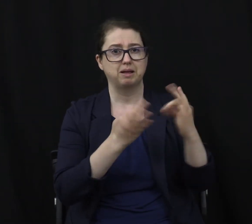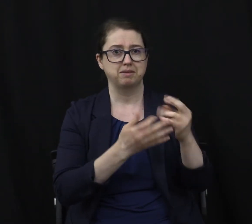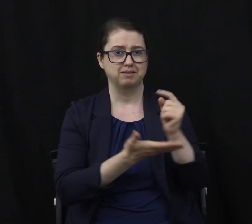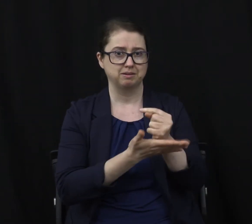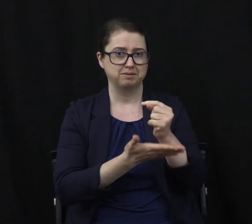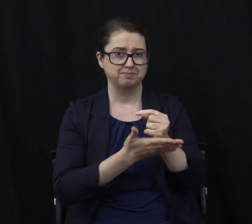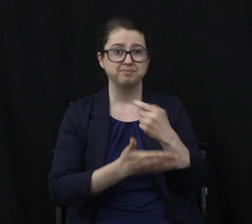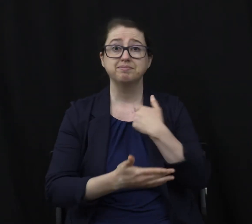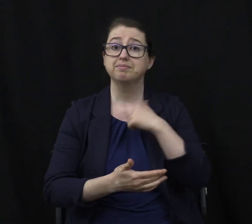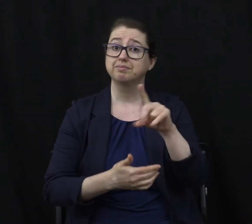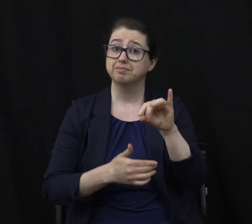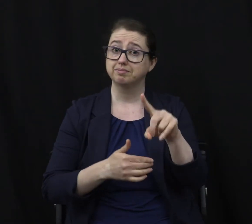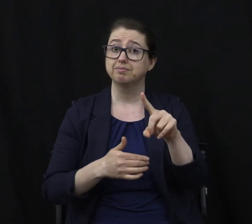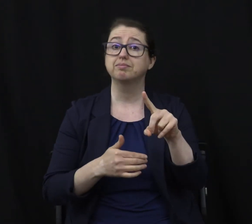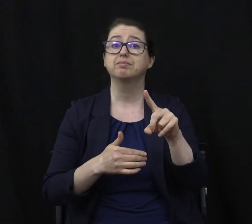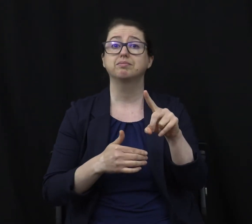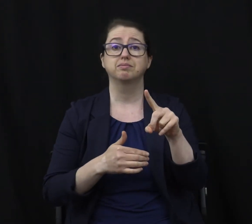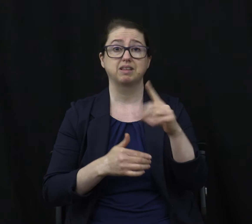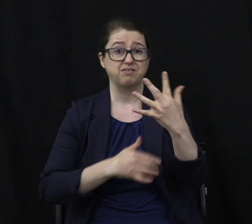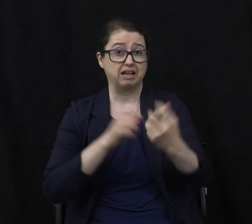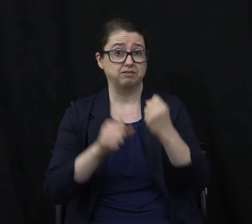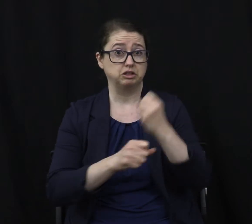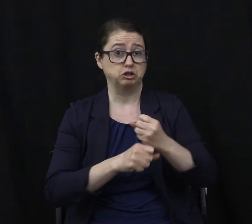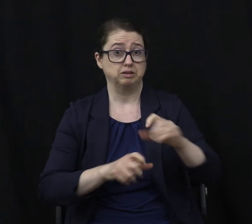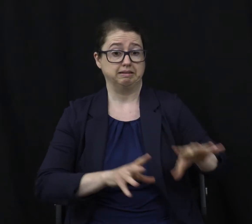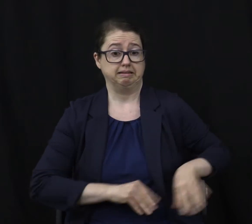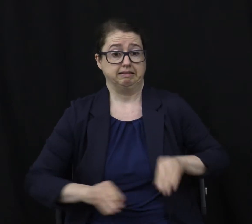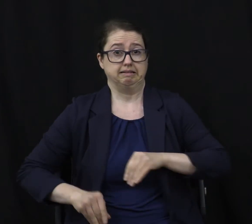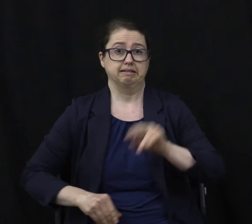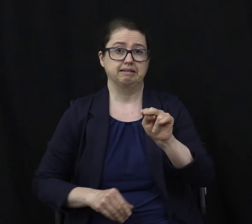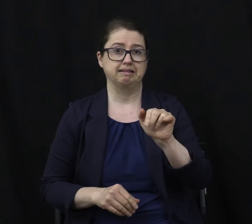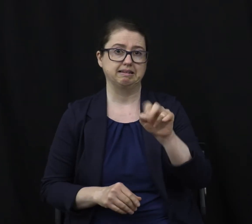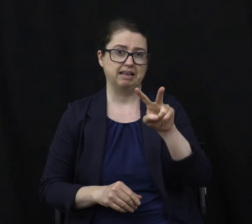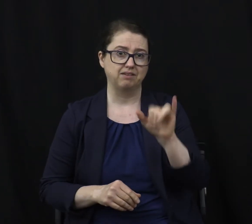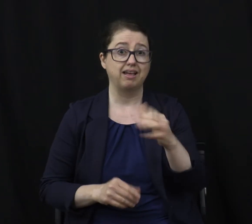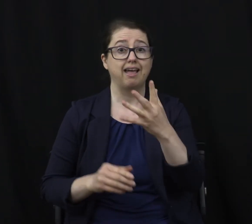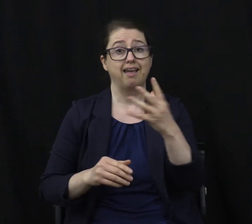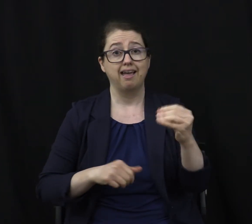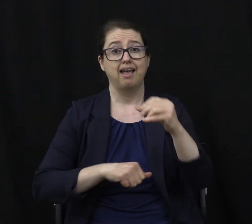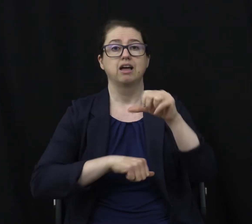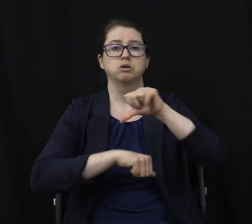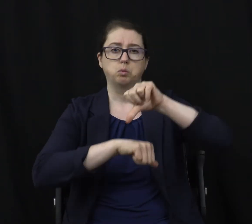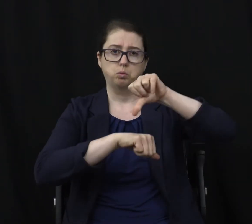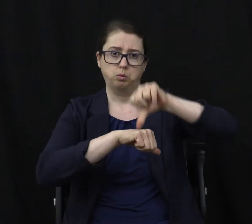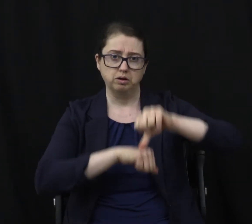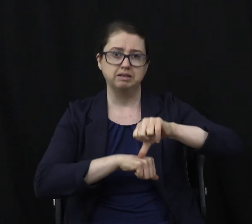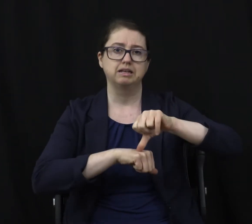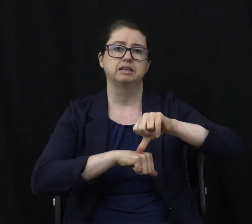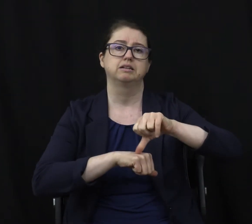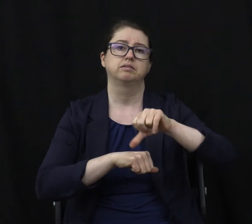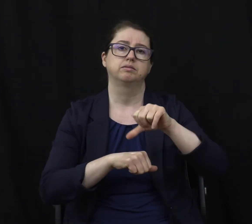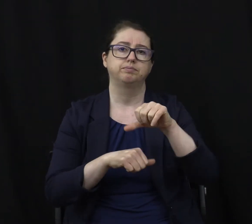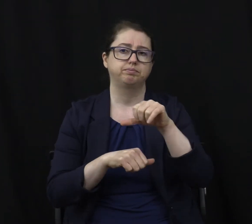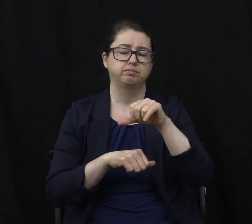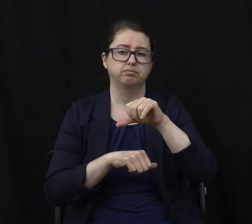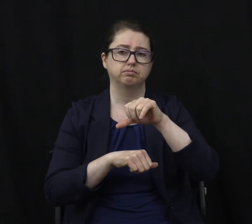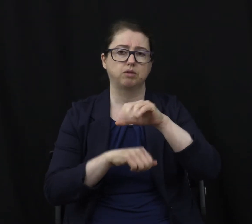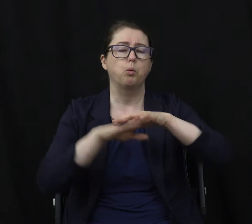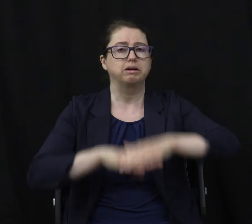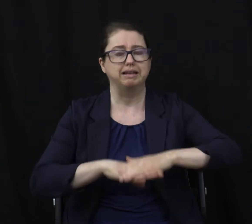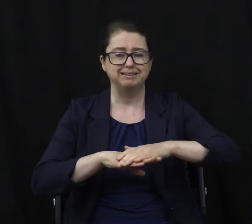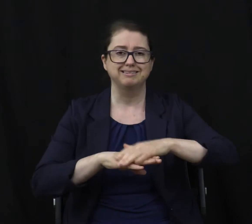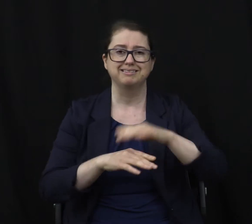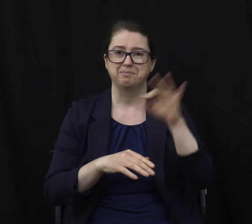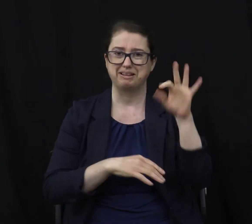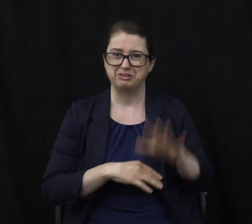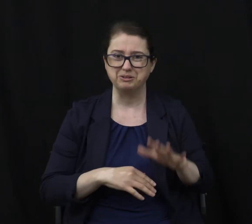United States Navy, and I'm also an ordained pastor. It is such a pleasure to be able to be with everybody here. I